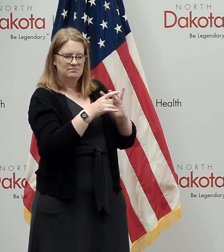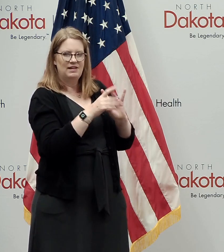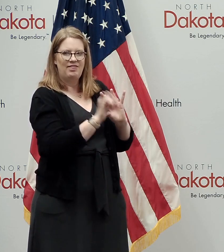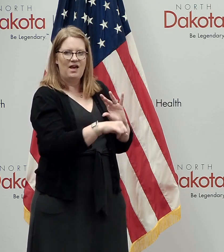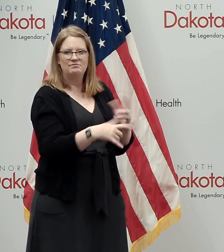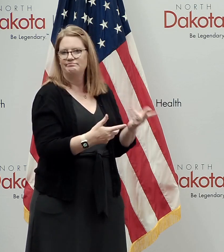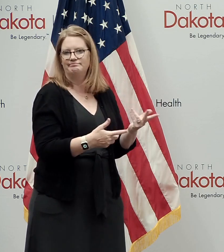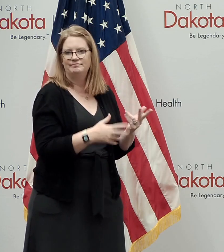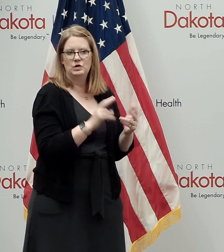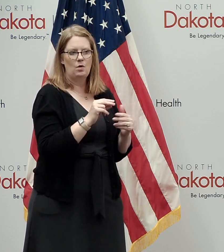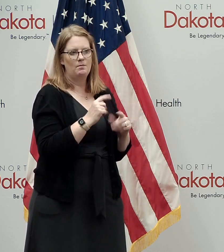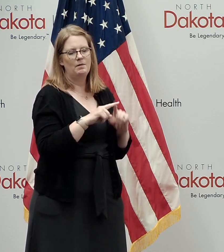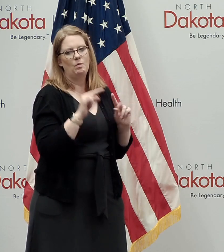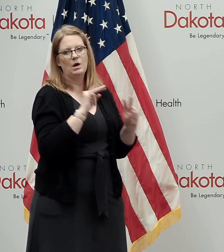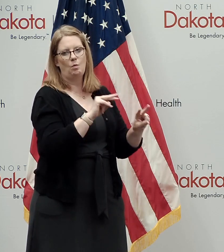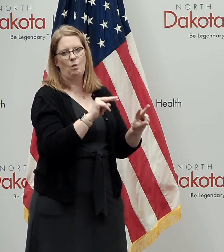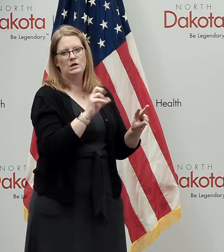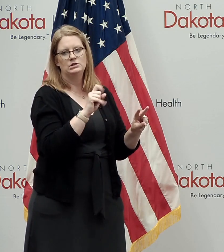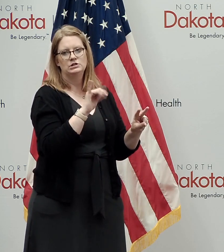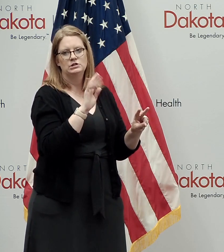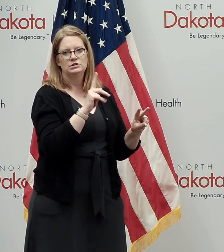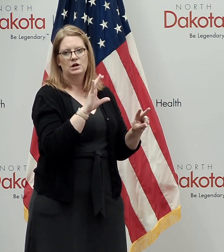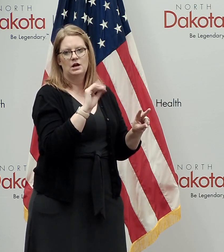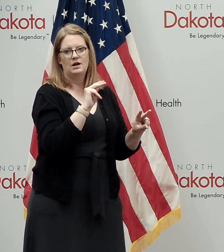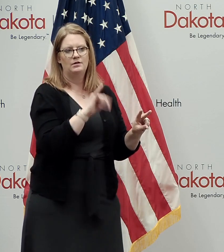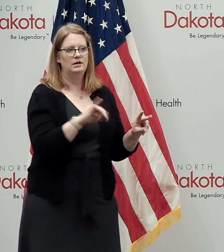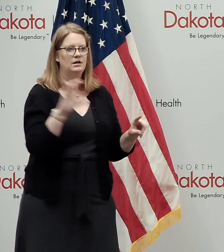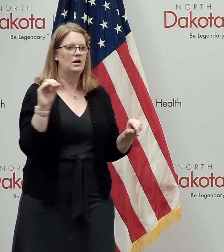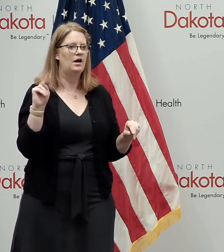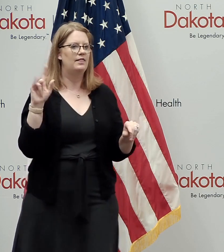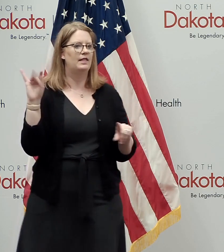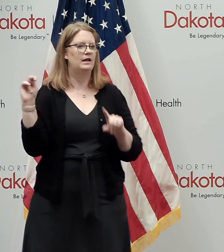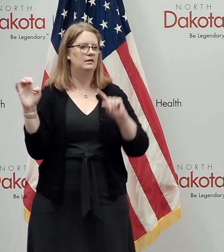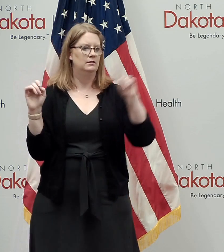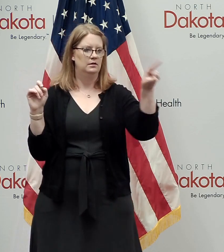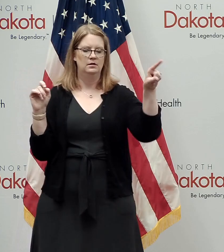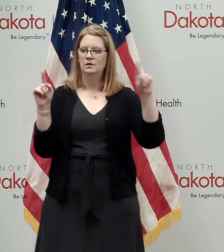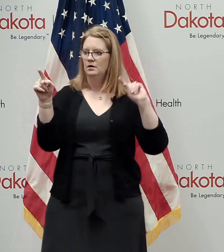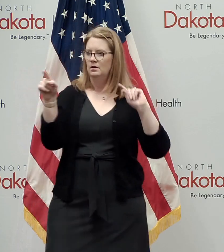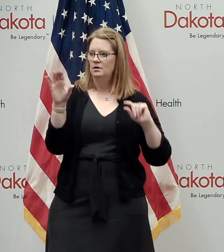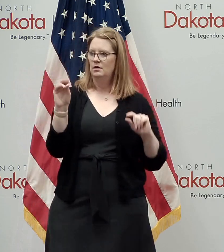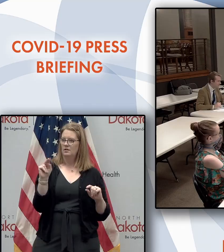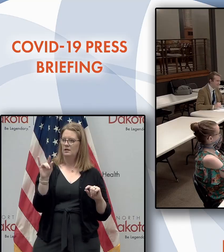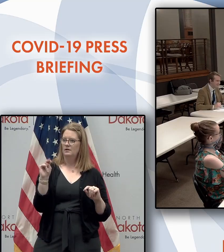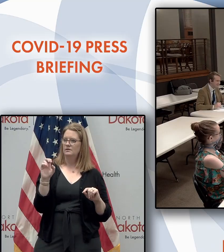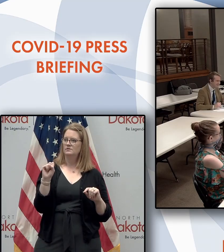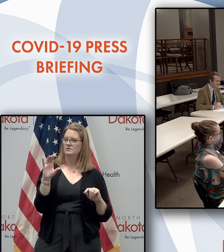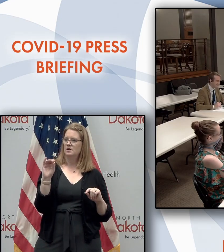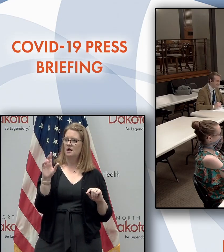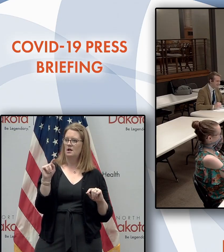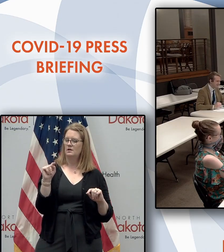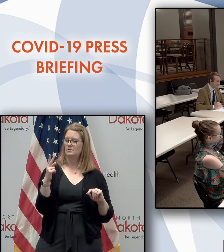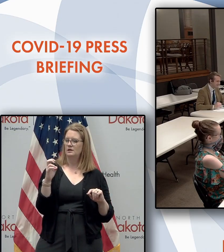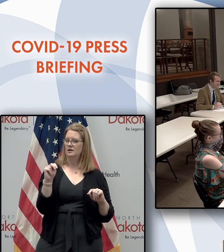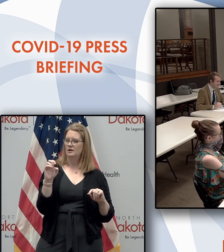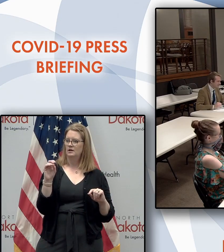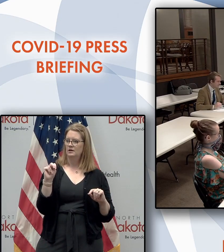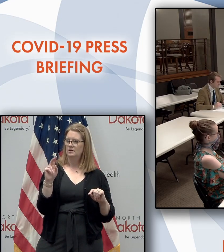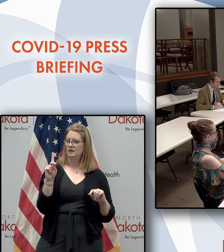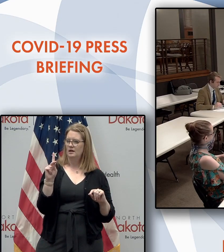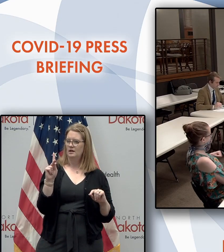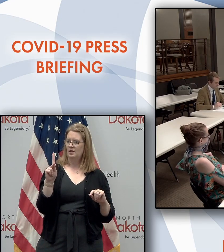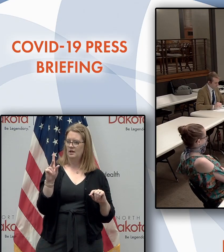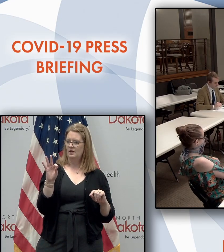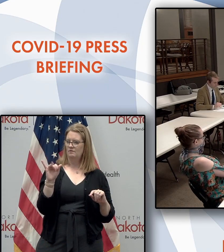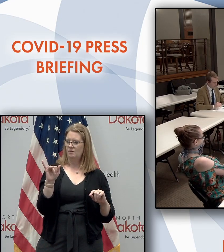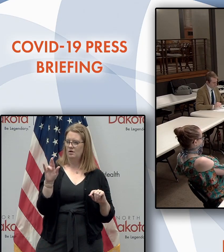this time, but we're going to keep close eye on it. I'm going online, then I'm coming back over here. Scott WZFG at KFYR